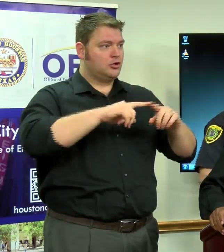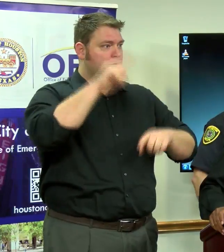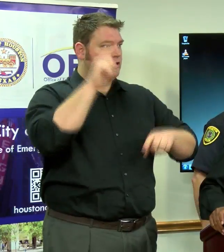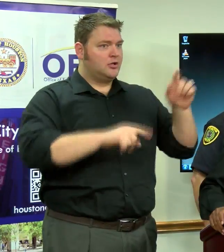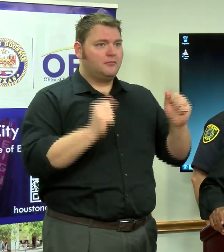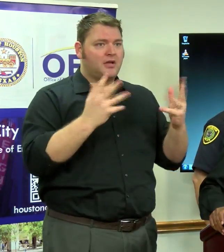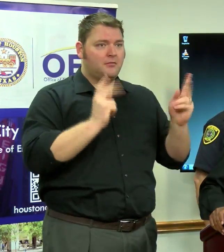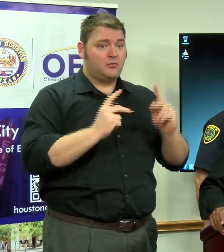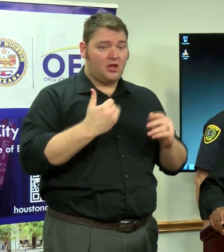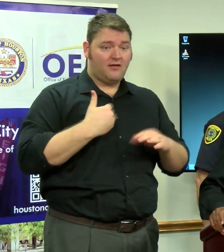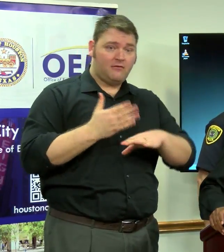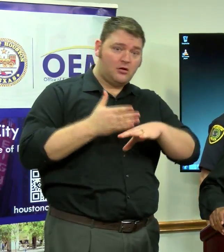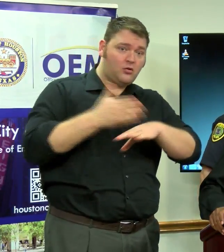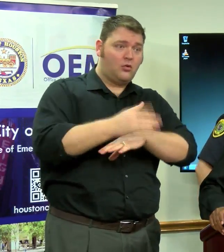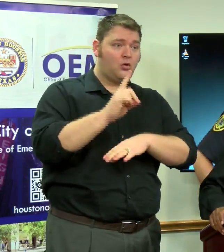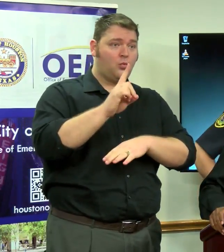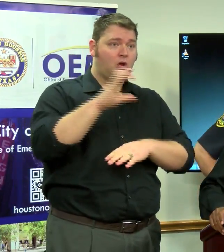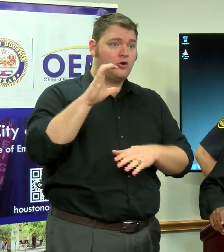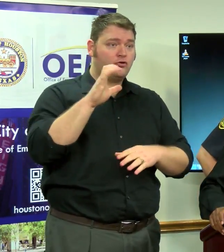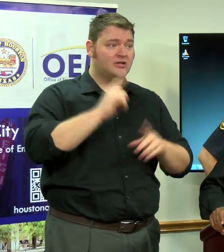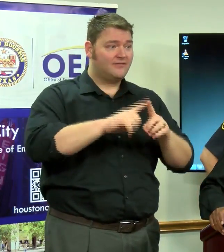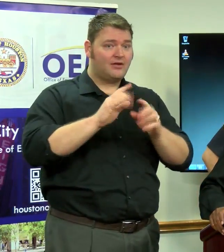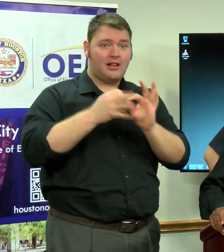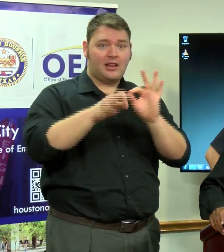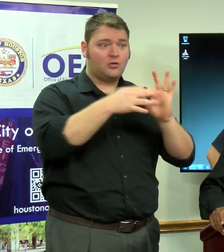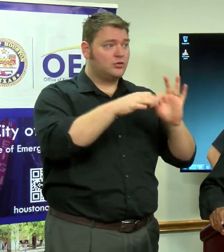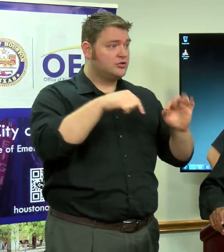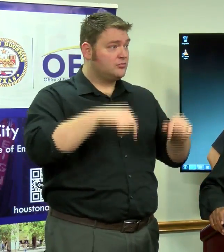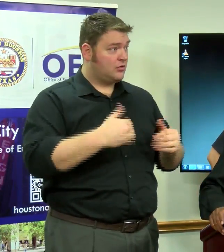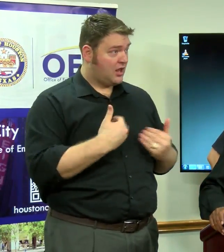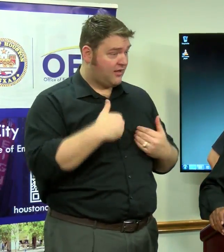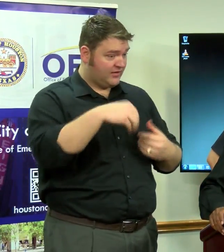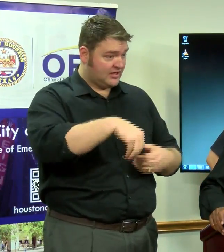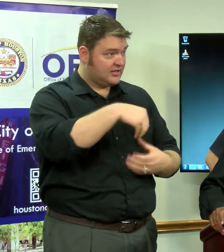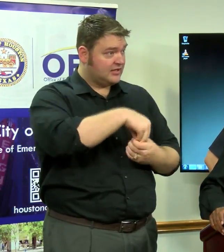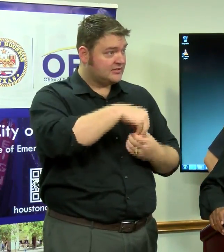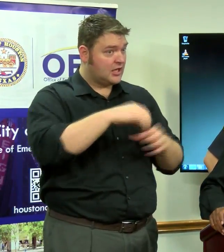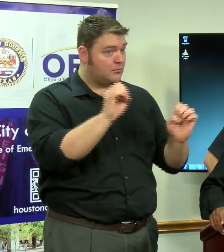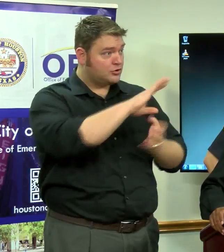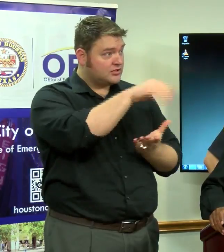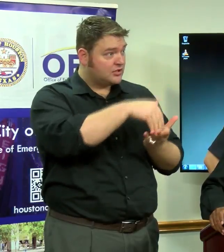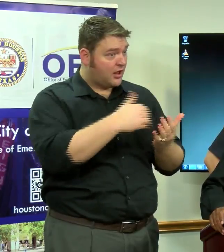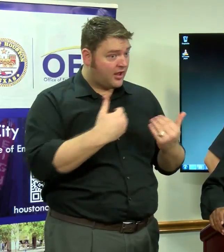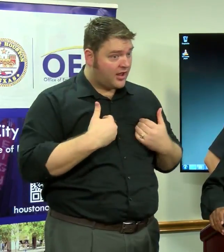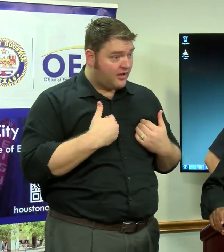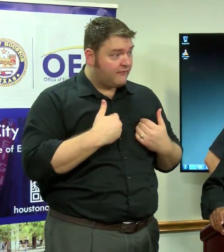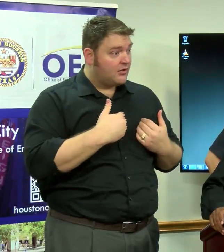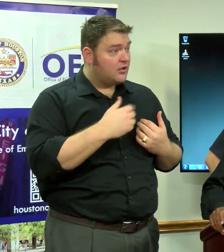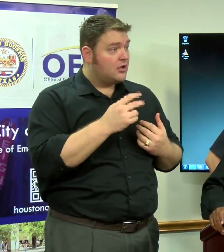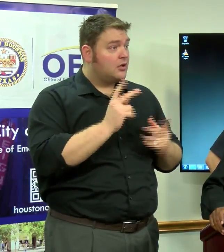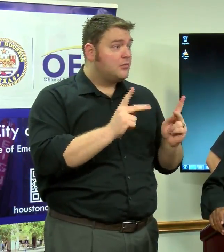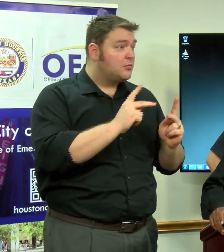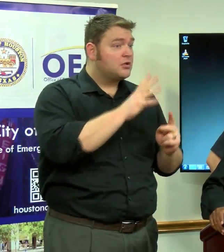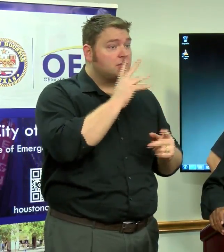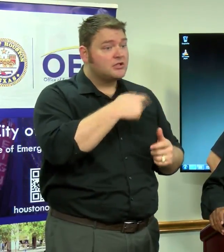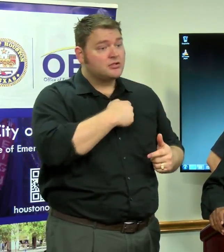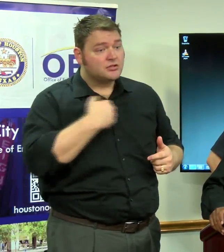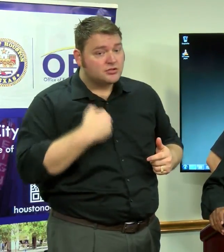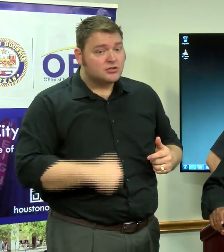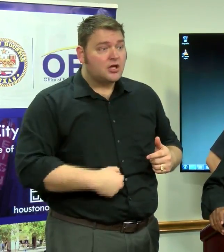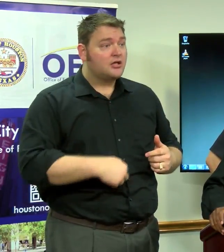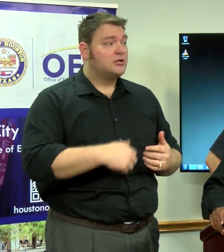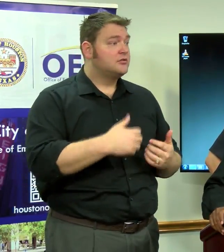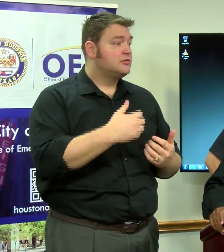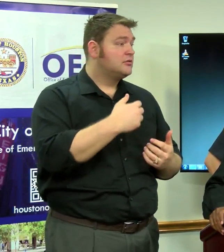100 languages. Do we have all the personnel that is needed to respond to those individuals that probably cannot communicate